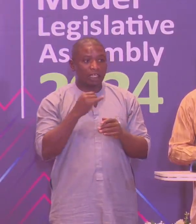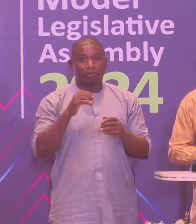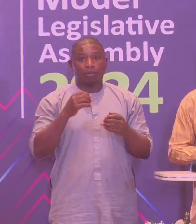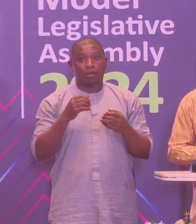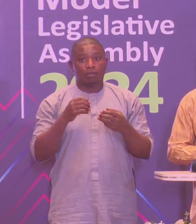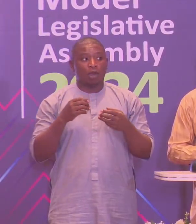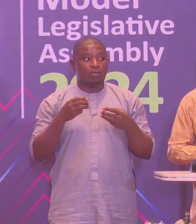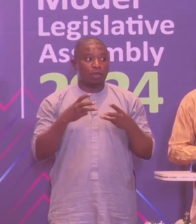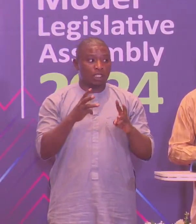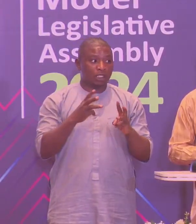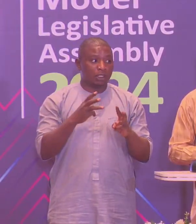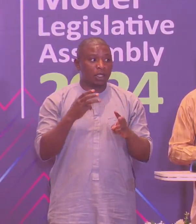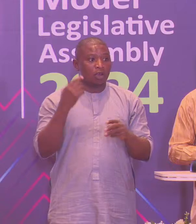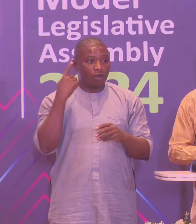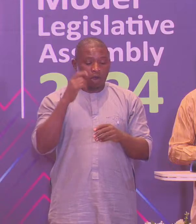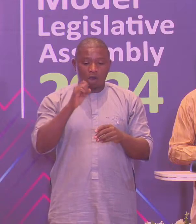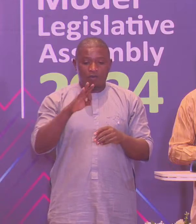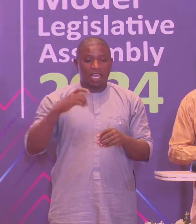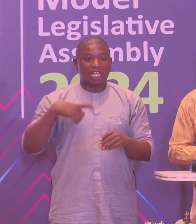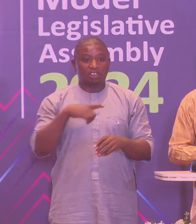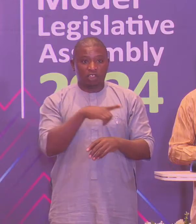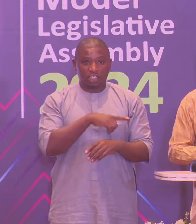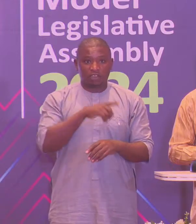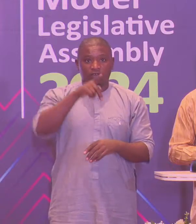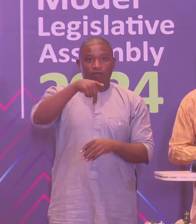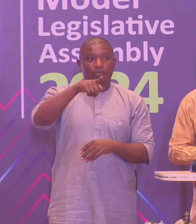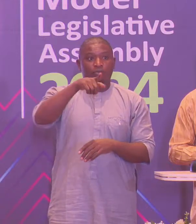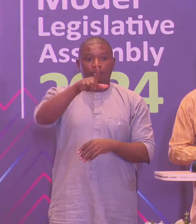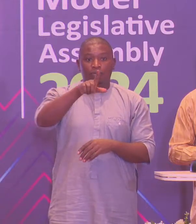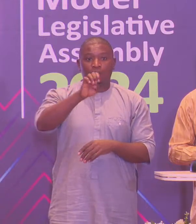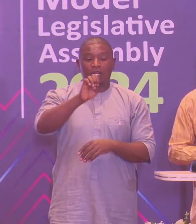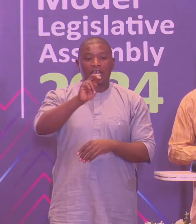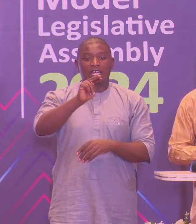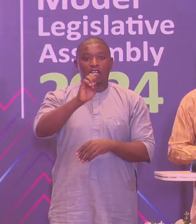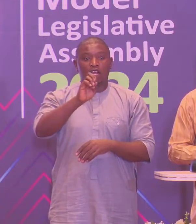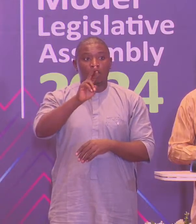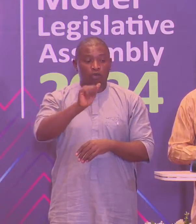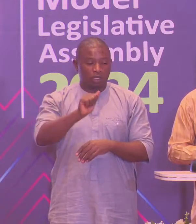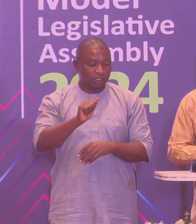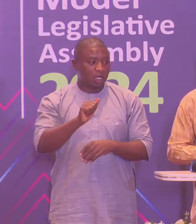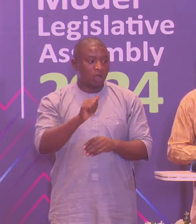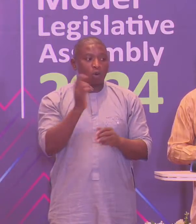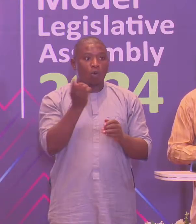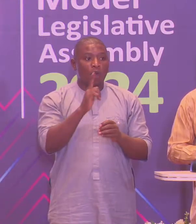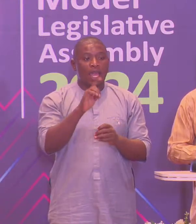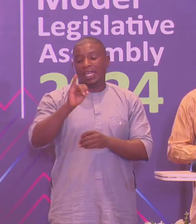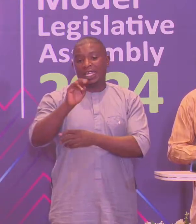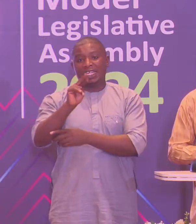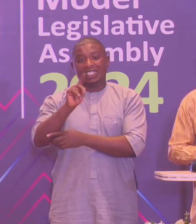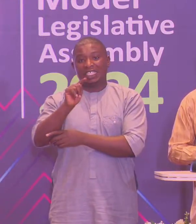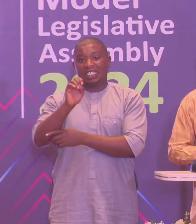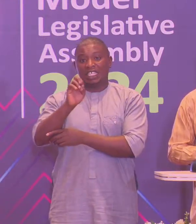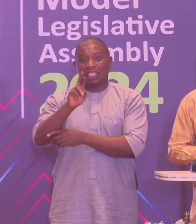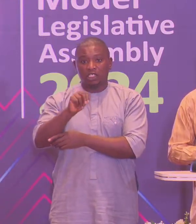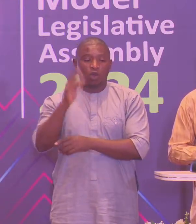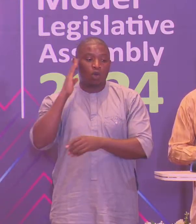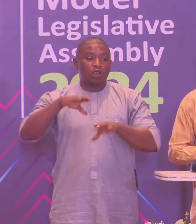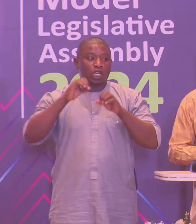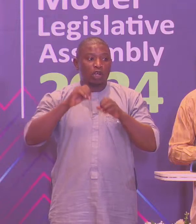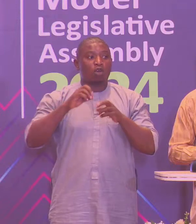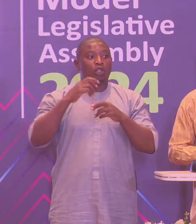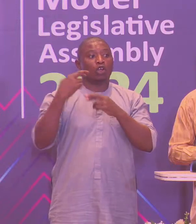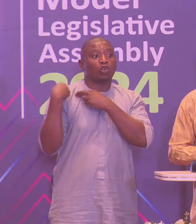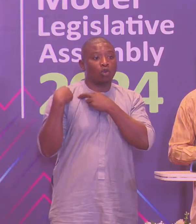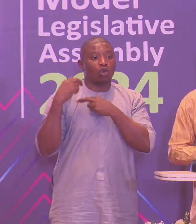reenactment of a legislative plenary session of the House of Representatives, where interns will take on the role of the principal officers of the